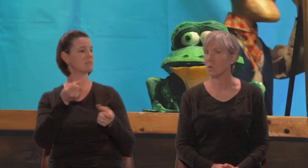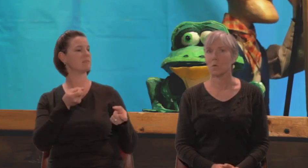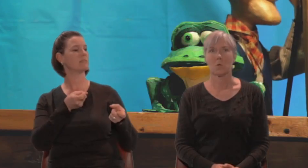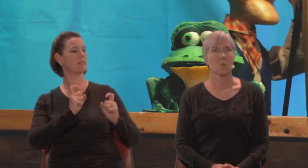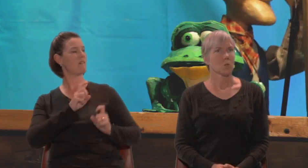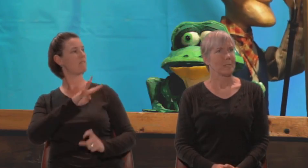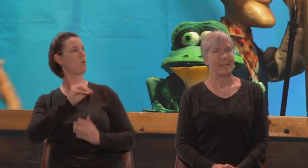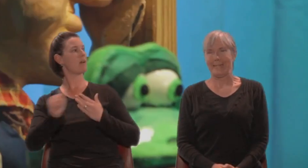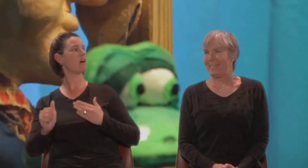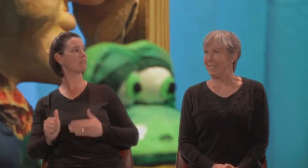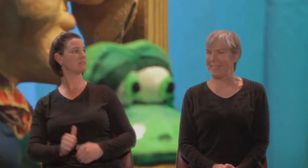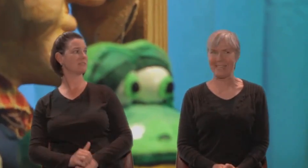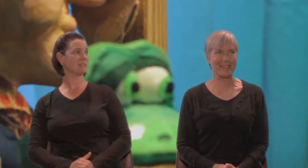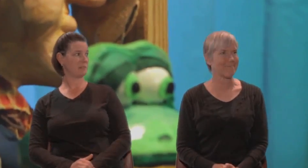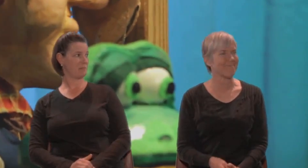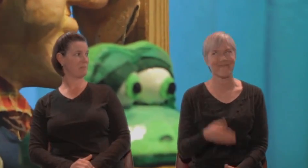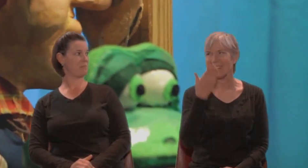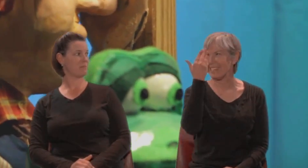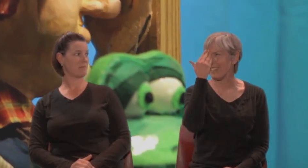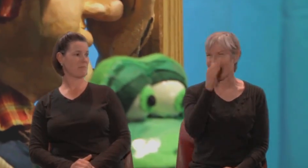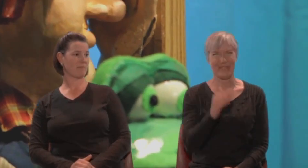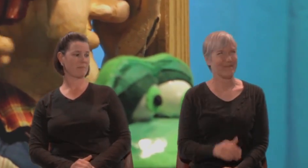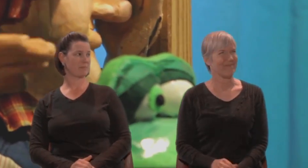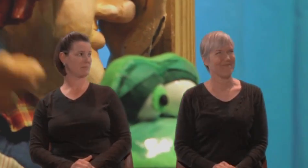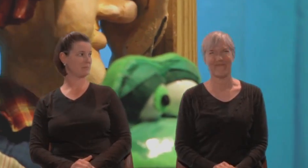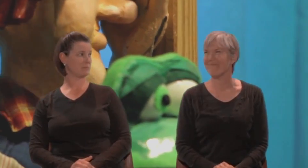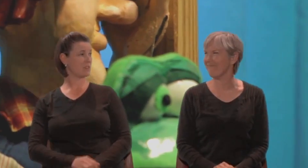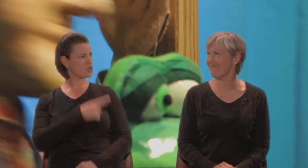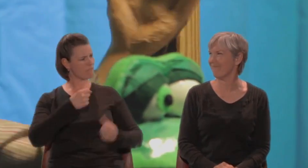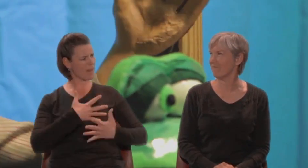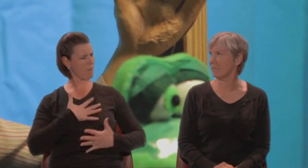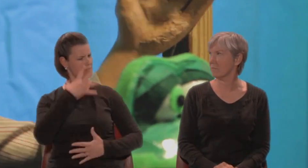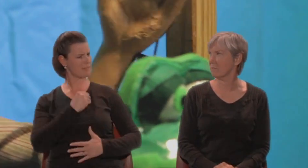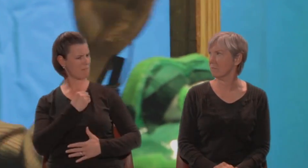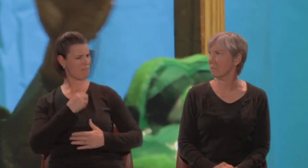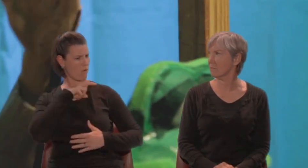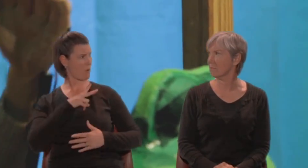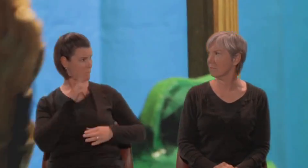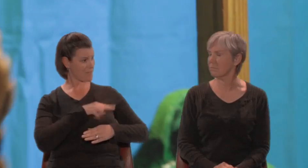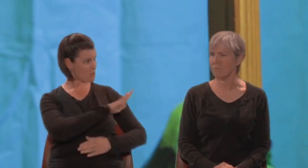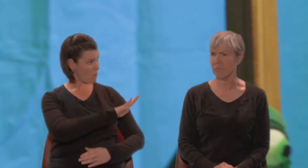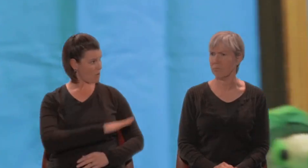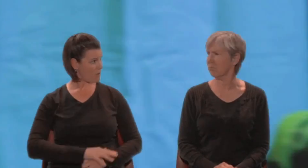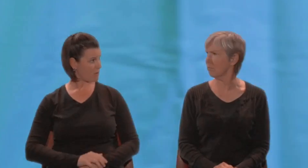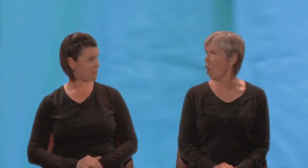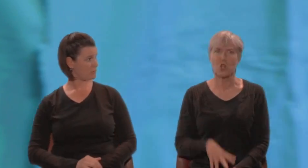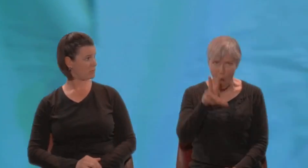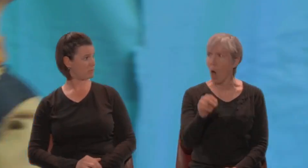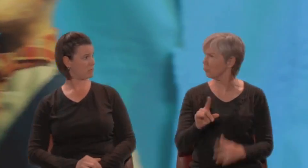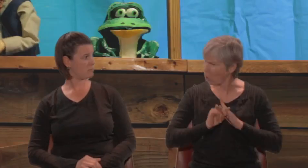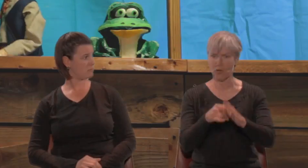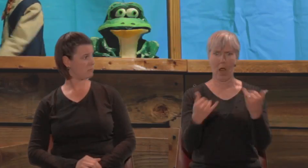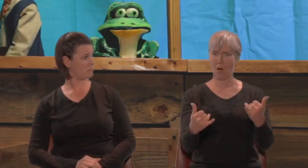I don't know. You afraid my sleeping frog will beat your frog? No. Let's start the race